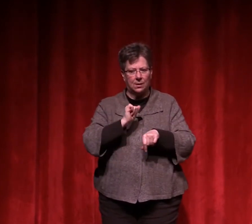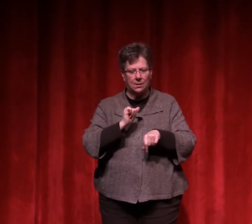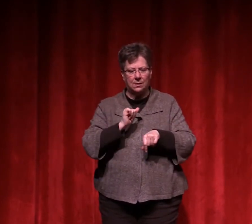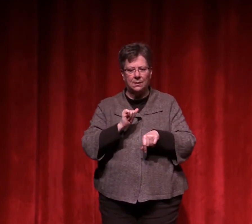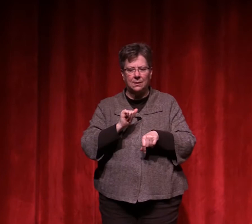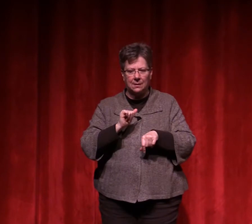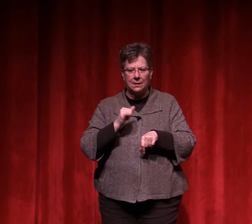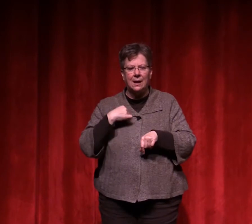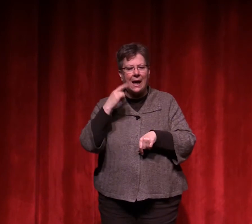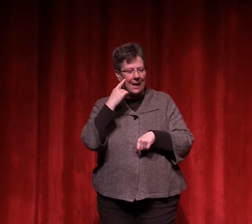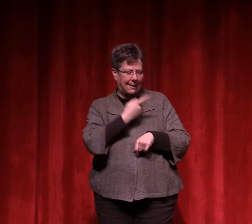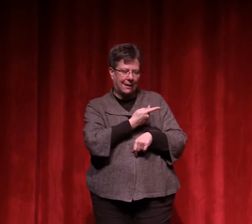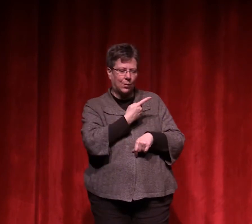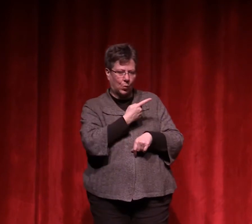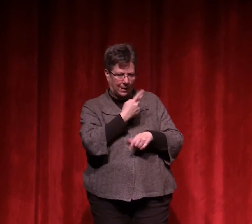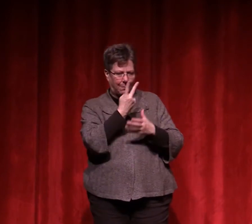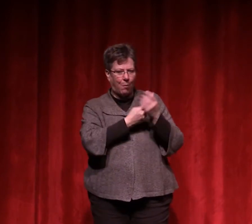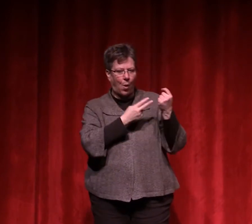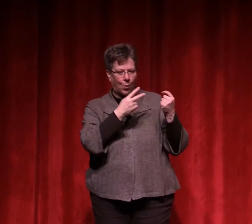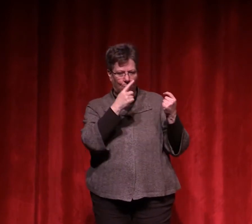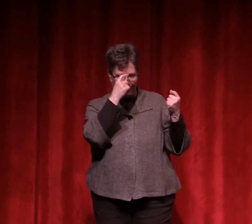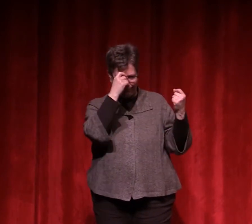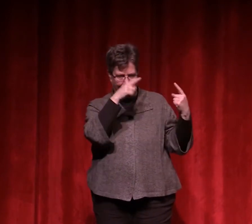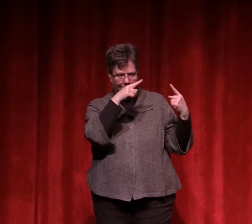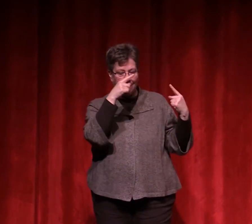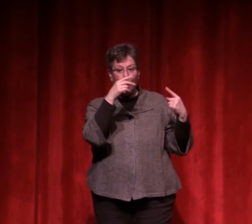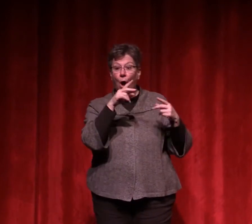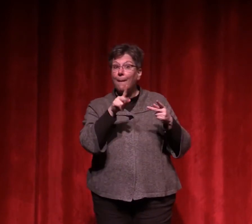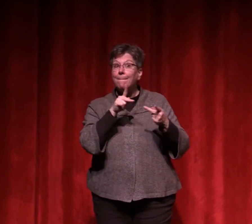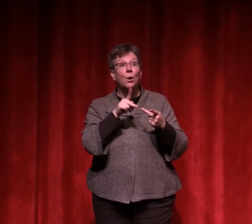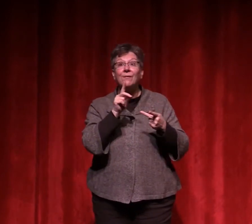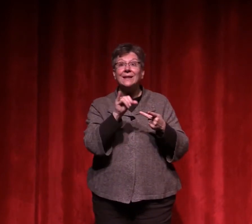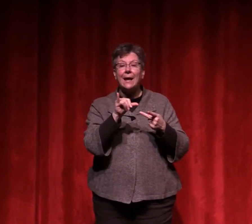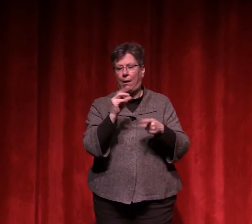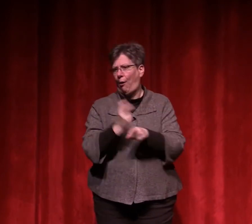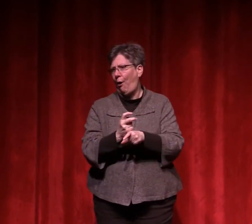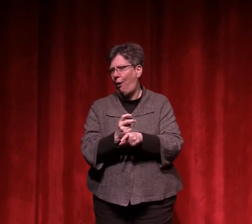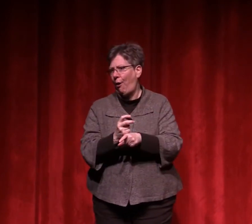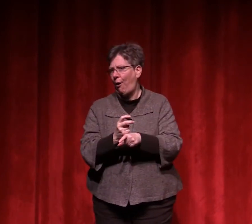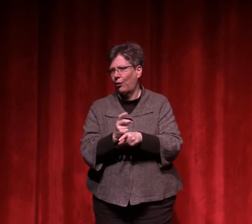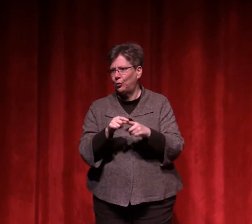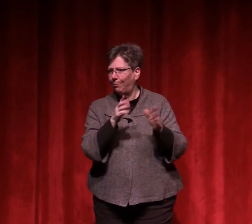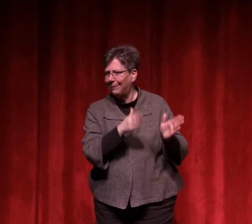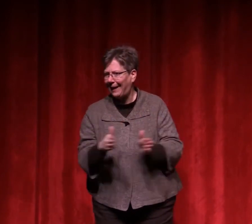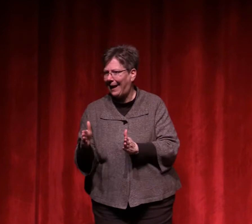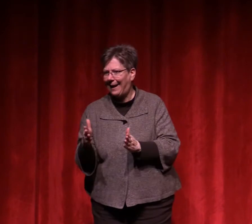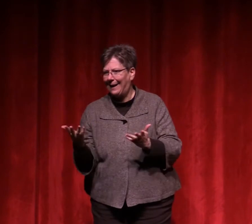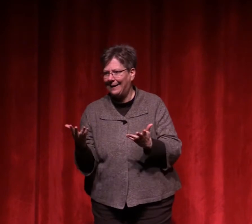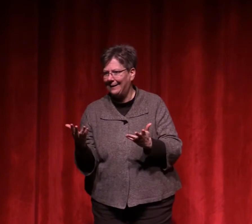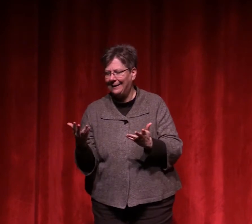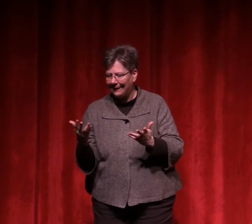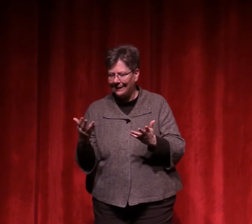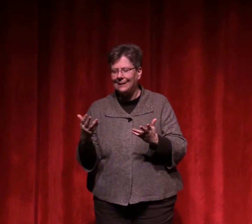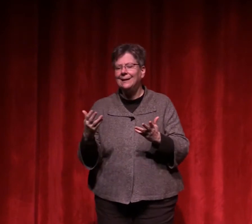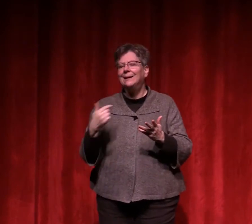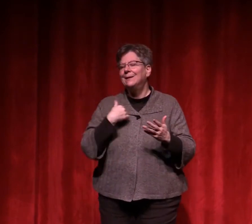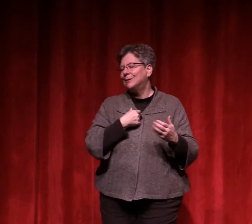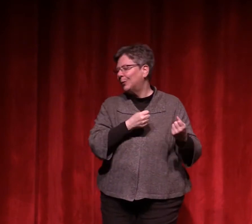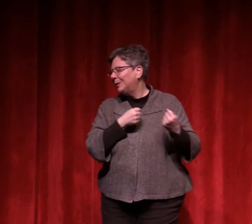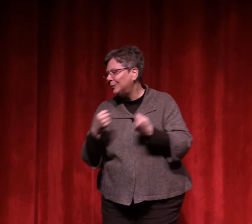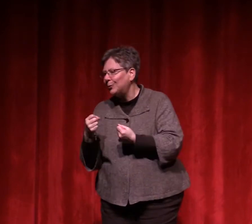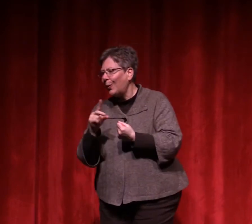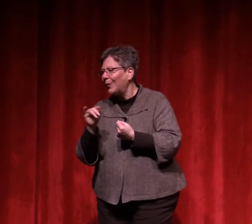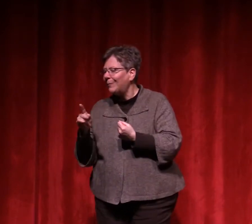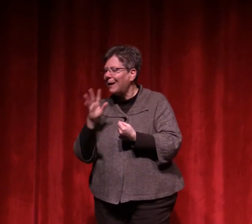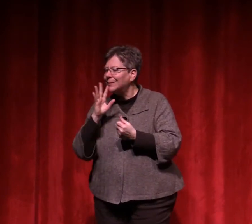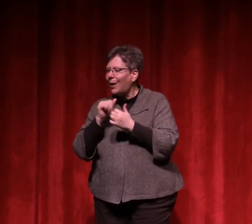And I think we both knew that a perfect day is tough to plan for. So we drove back and talked to the manager of the airport,